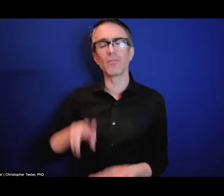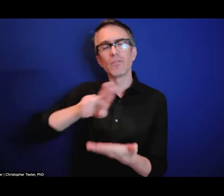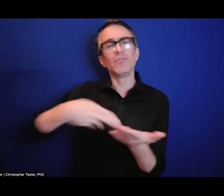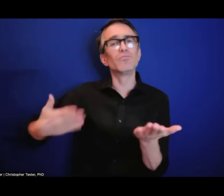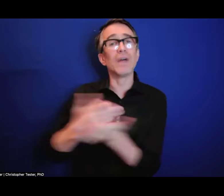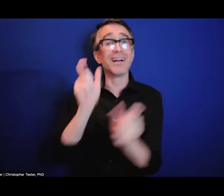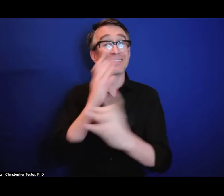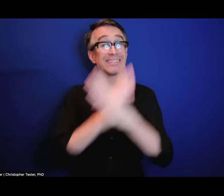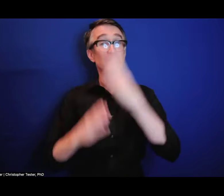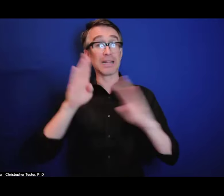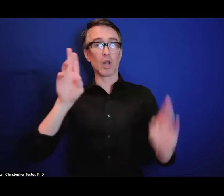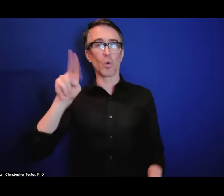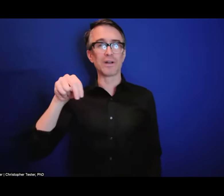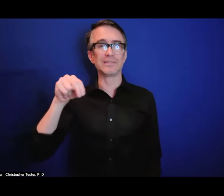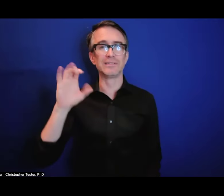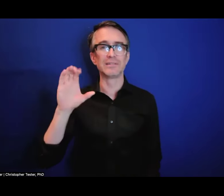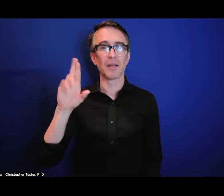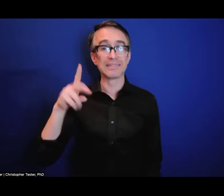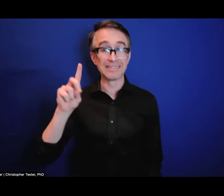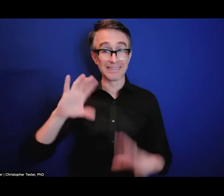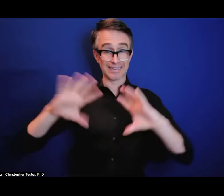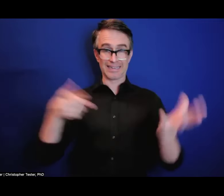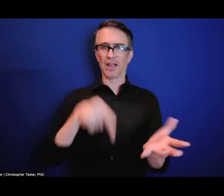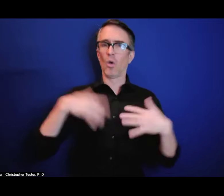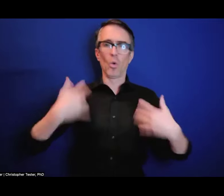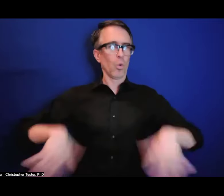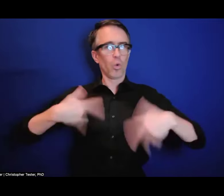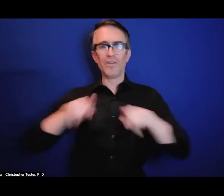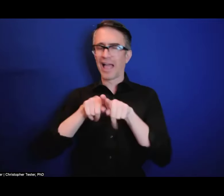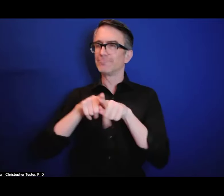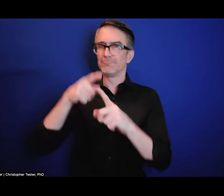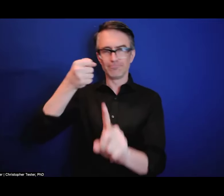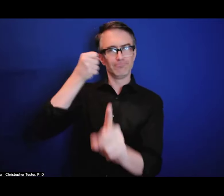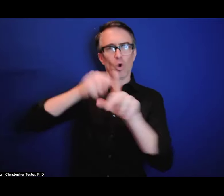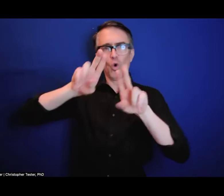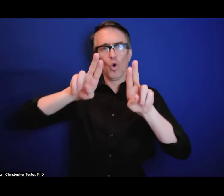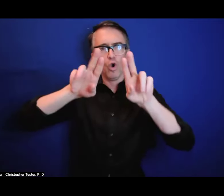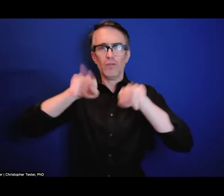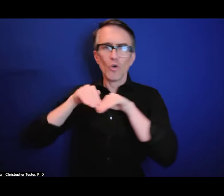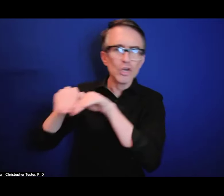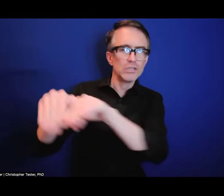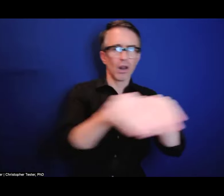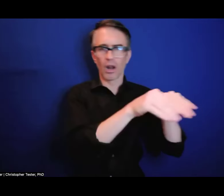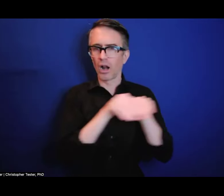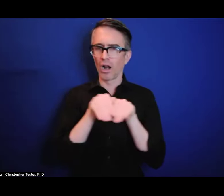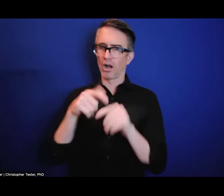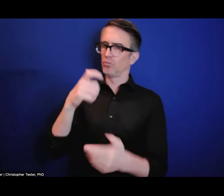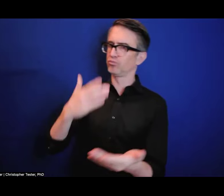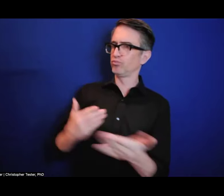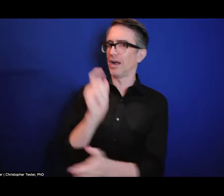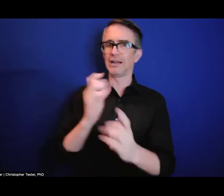discrimination. State parties are therefore required to ensure equal access to healthcare